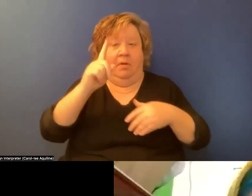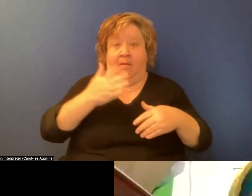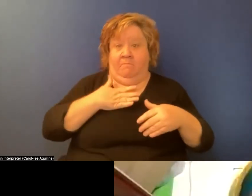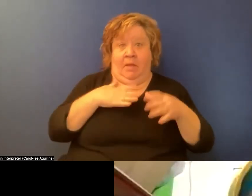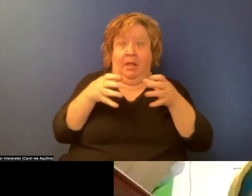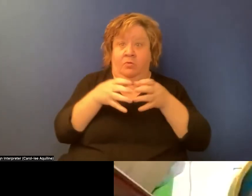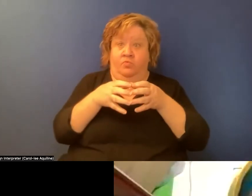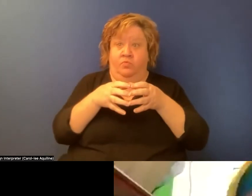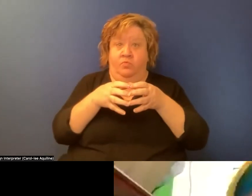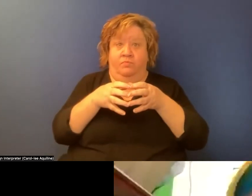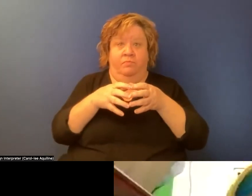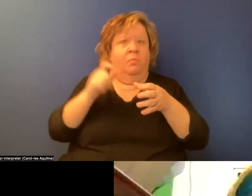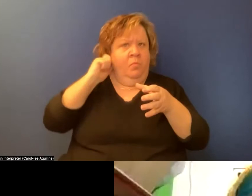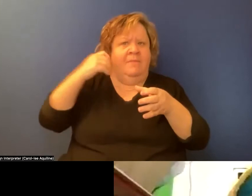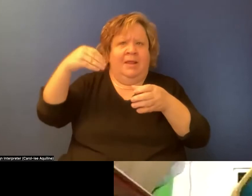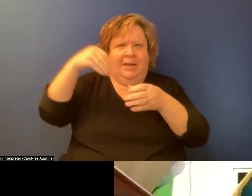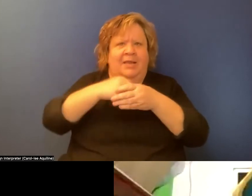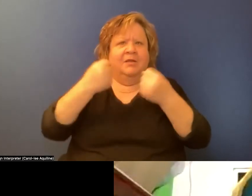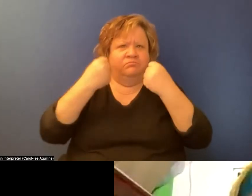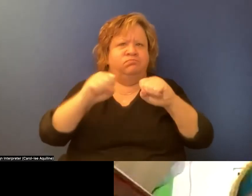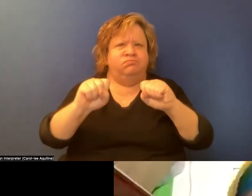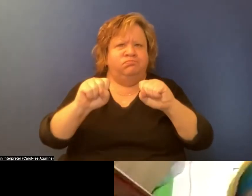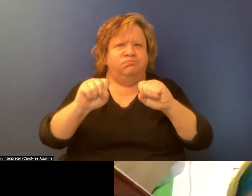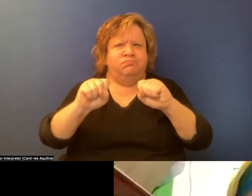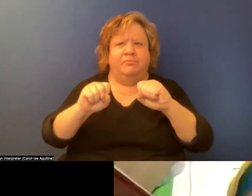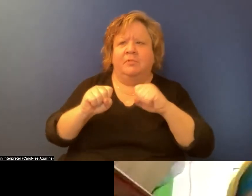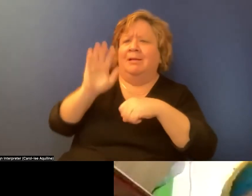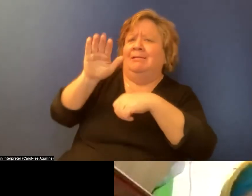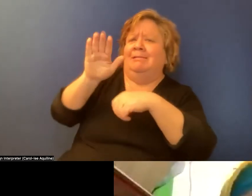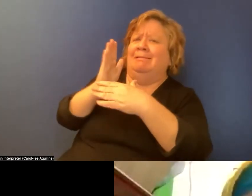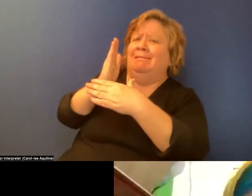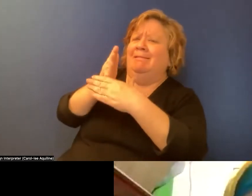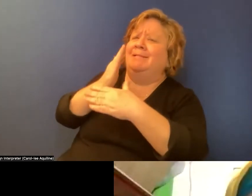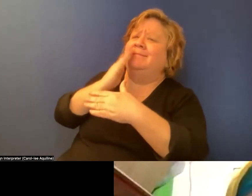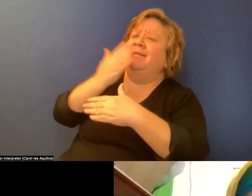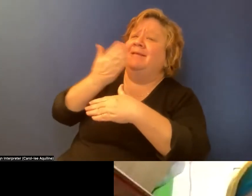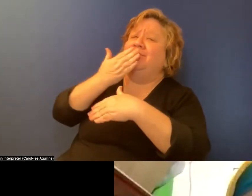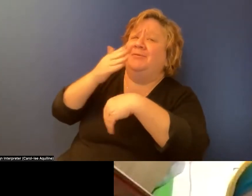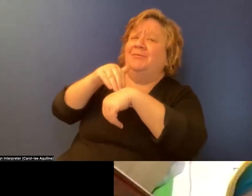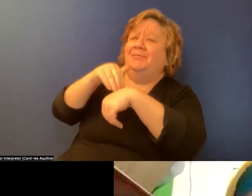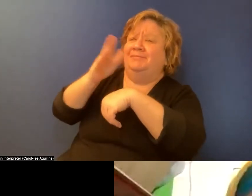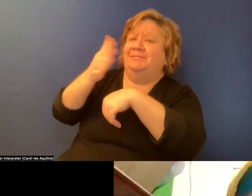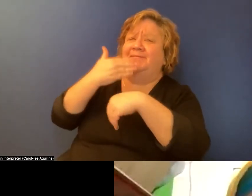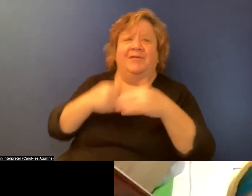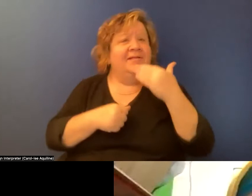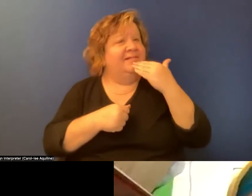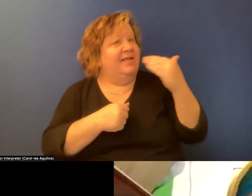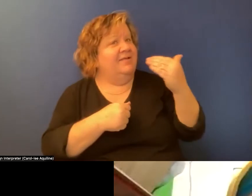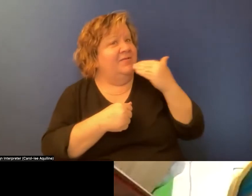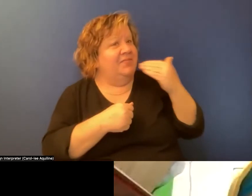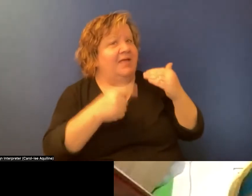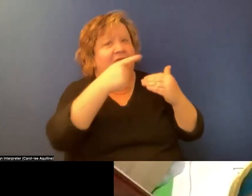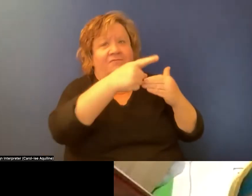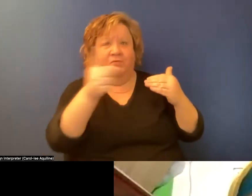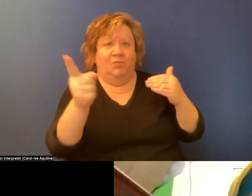thank you. I want to thank you so much, everybody, for your participation here, and looking forward to the